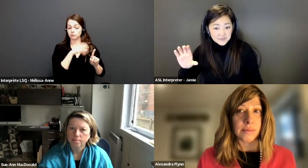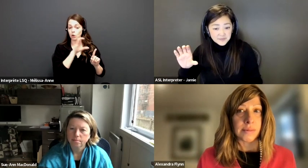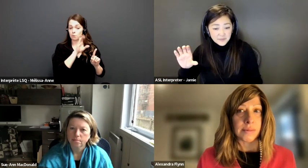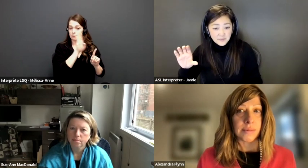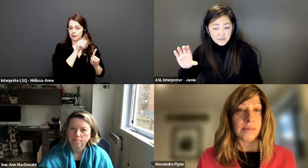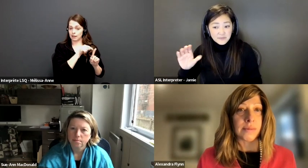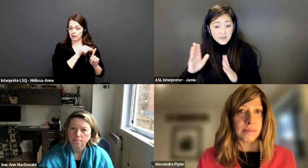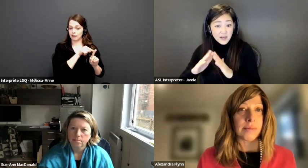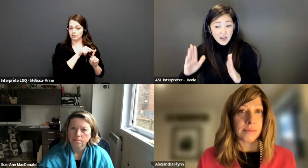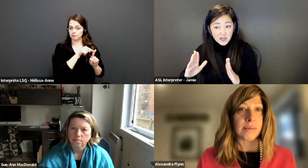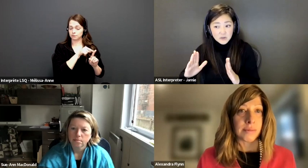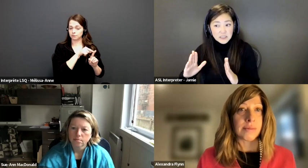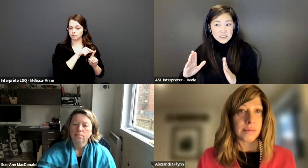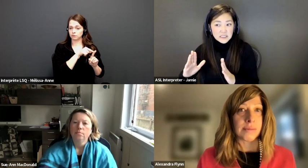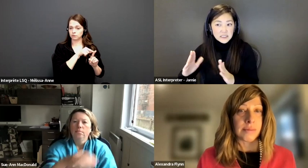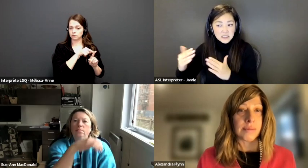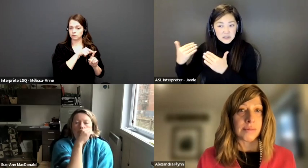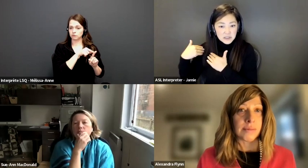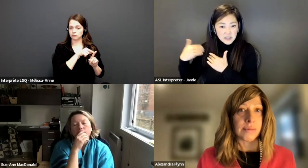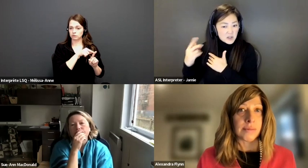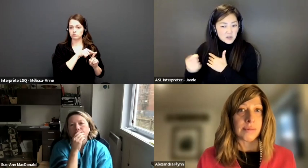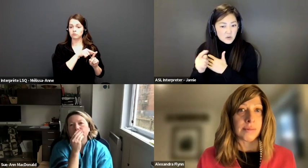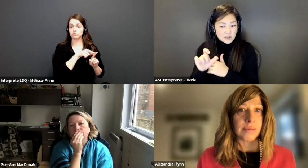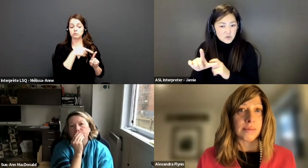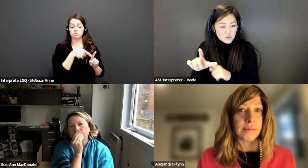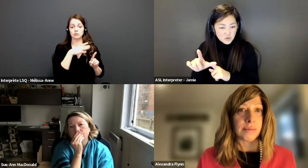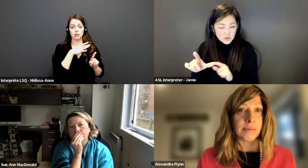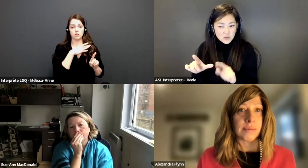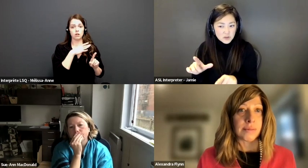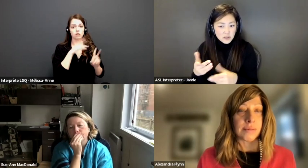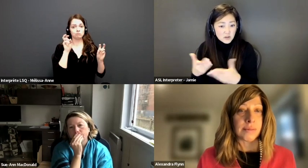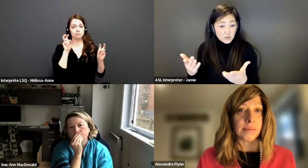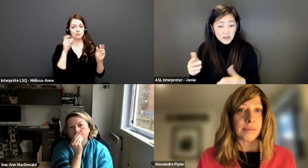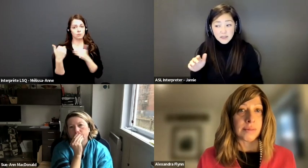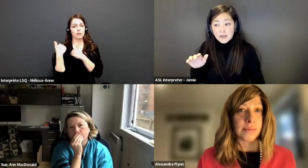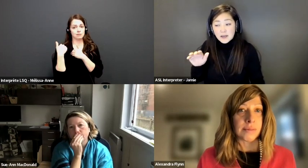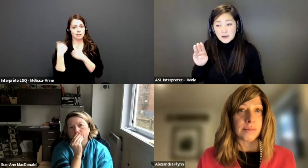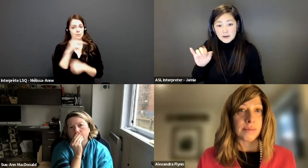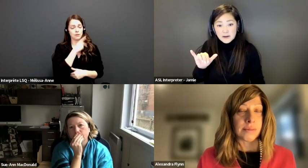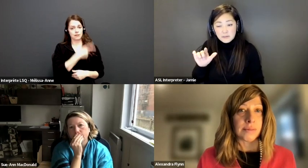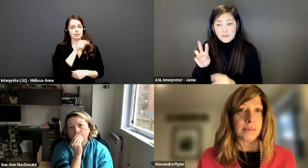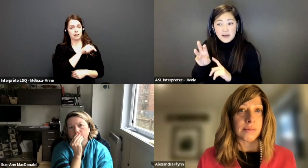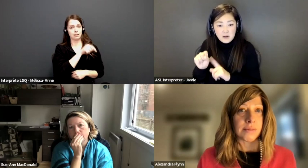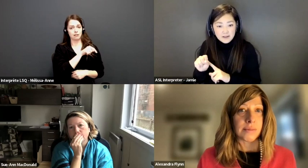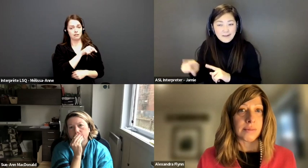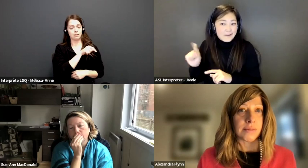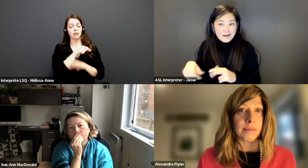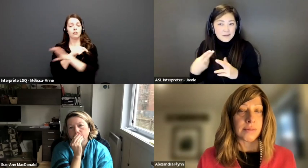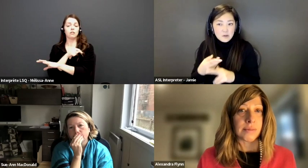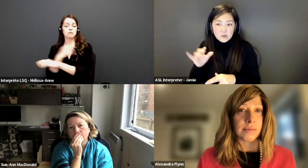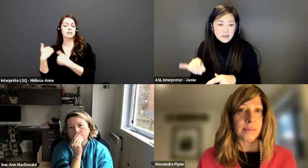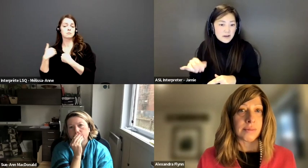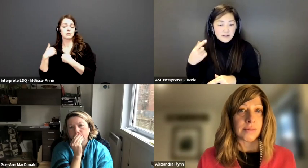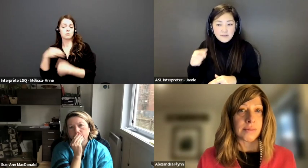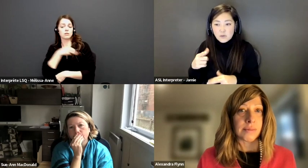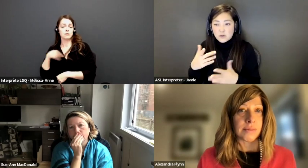provincial responsibility, that the only tools that municipalities have are through bylaws, and they have to use them in some sort of